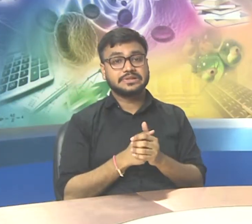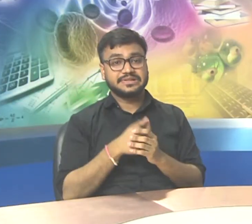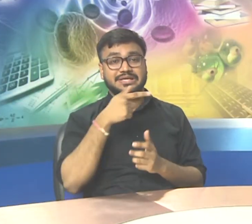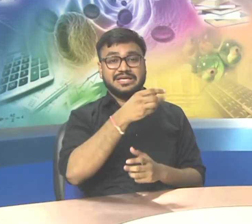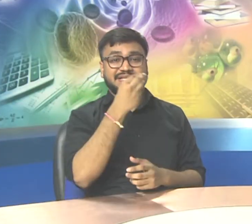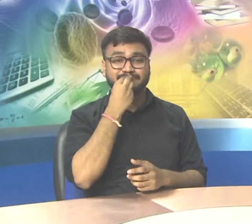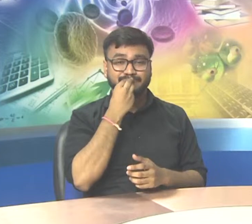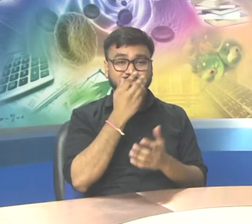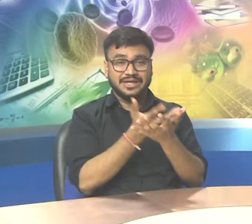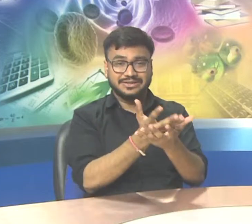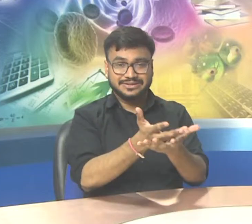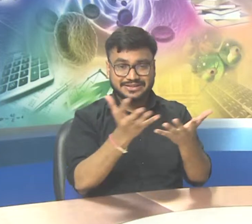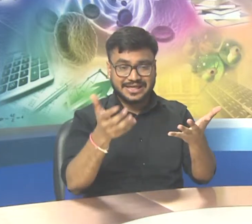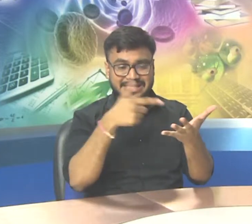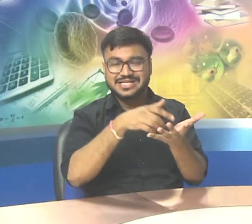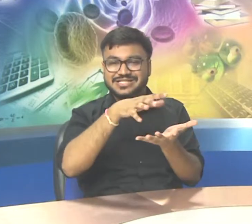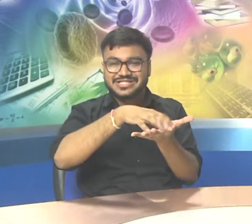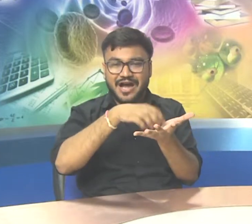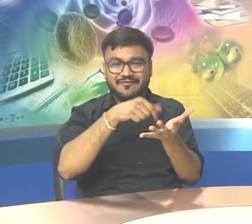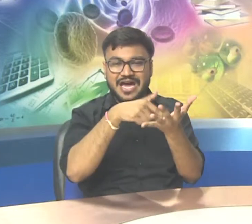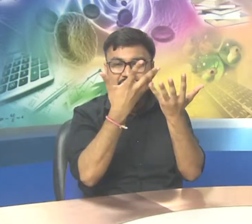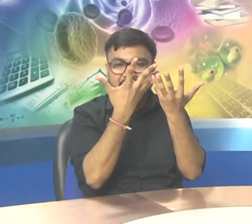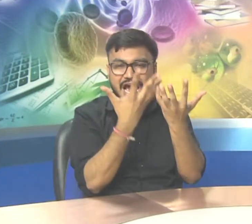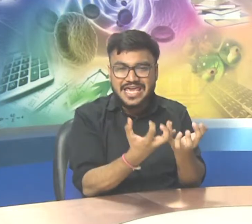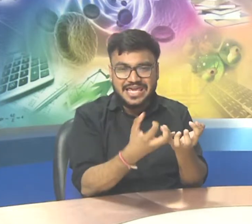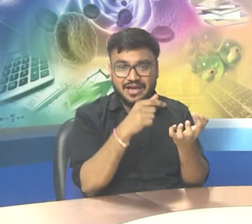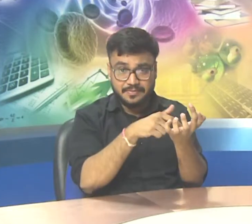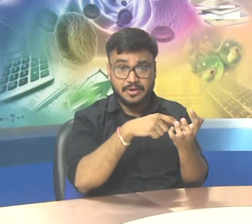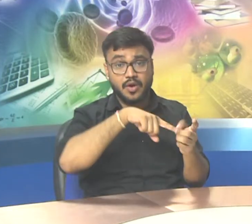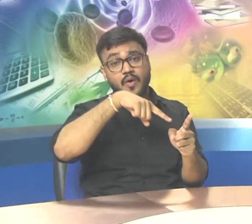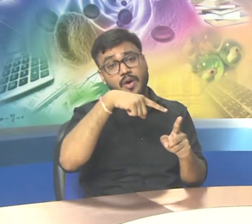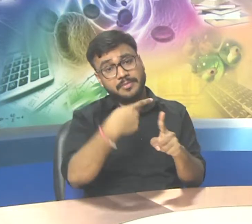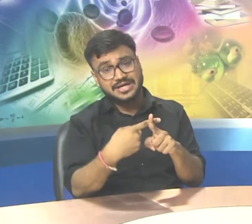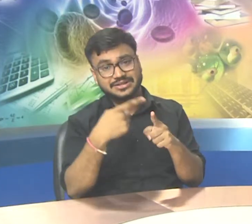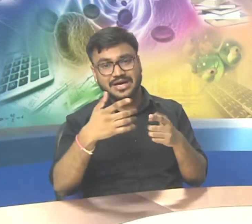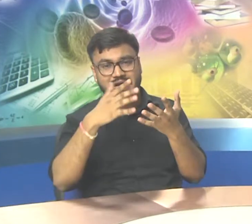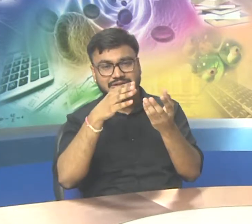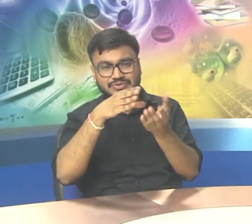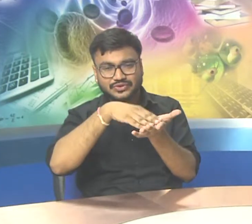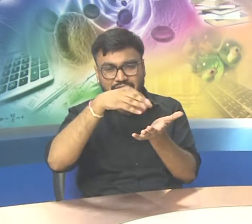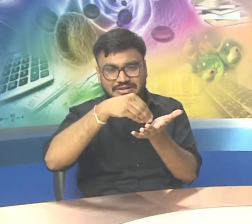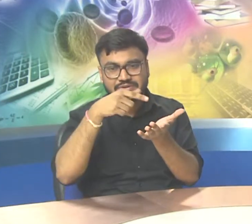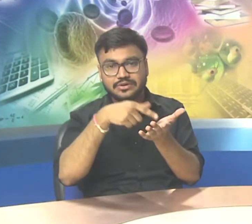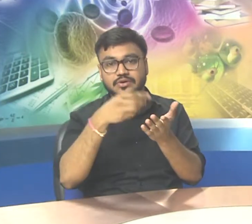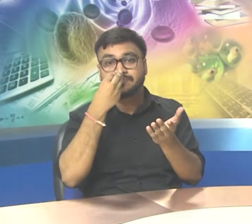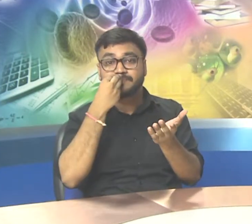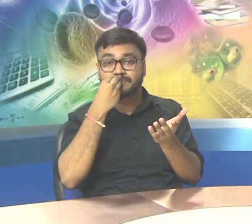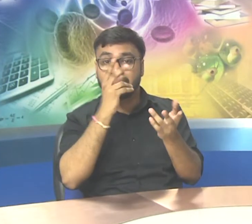Some food like khichdi or bland food